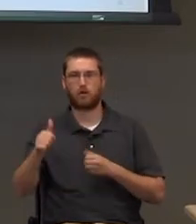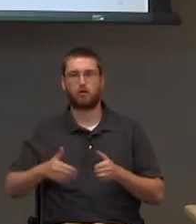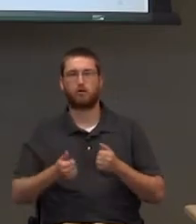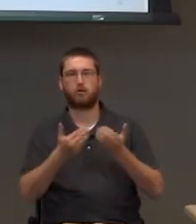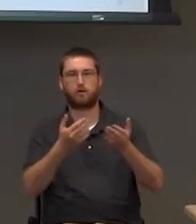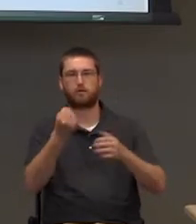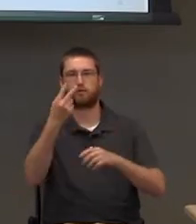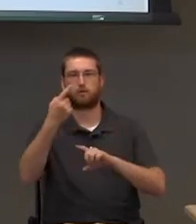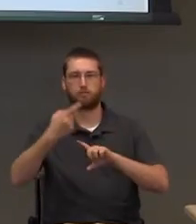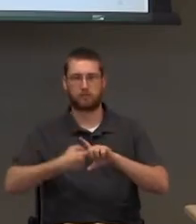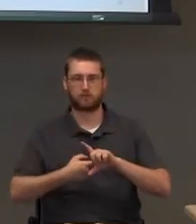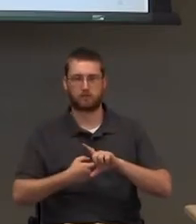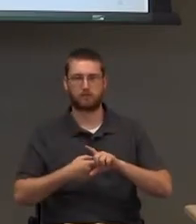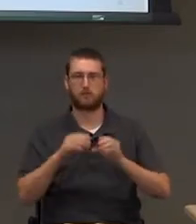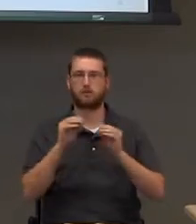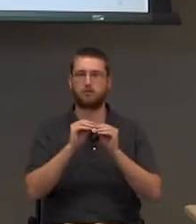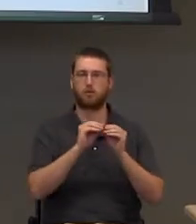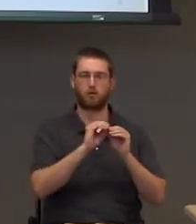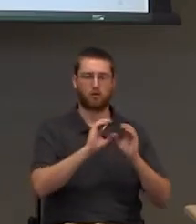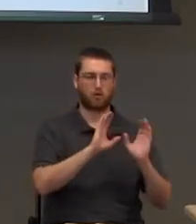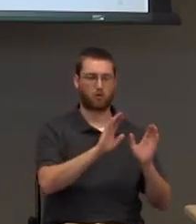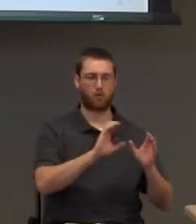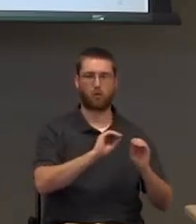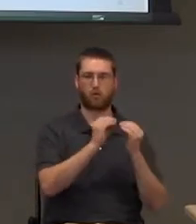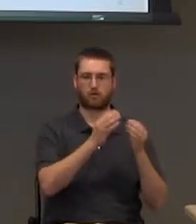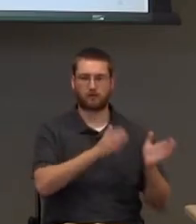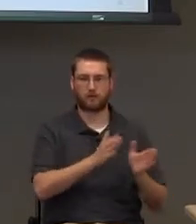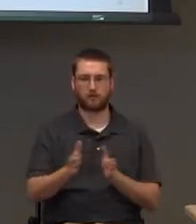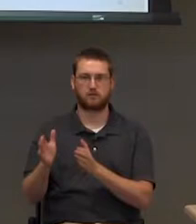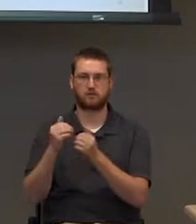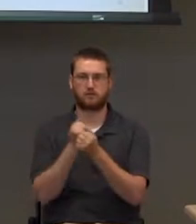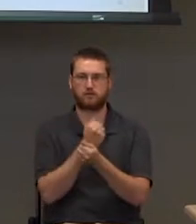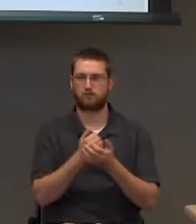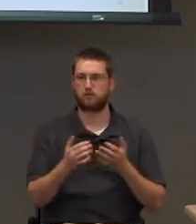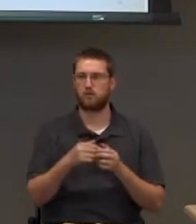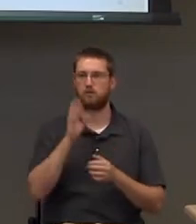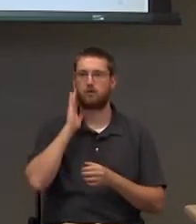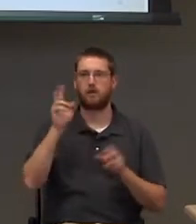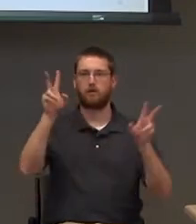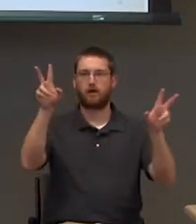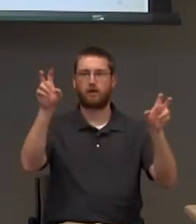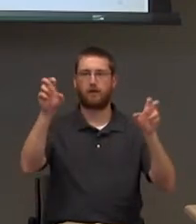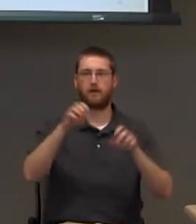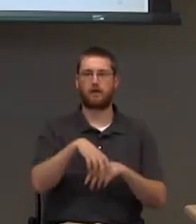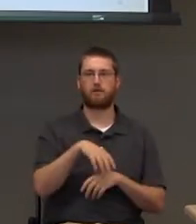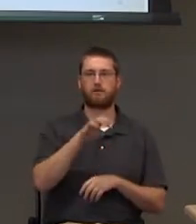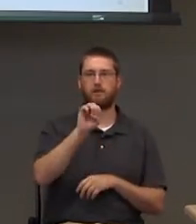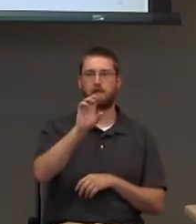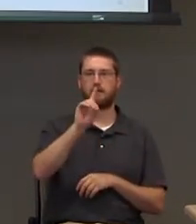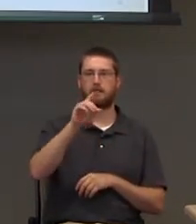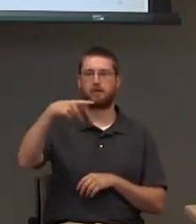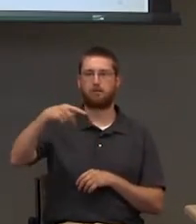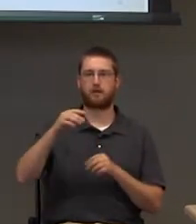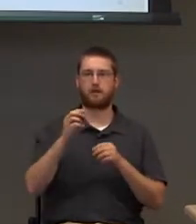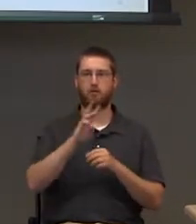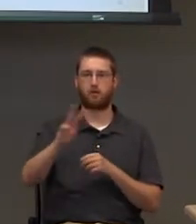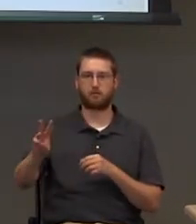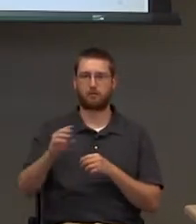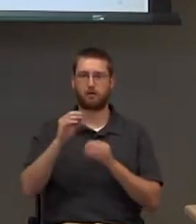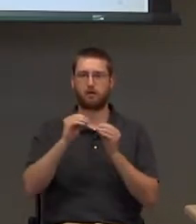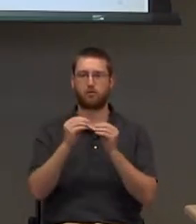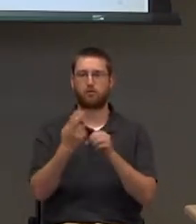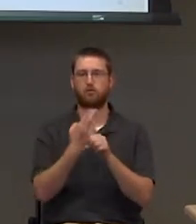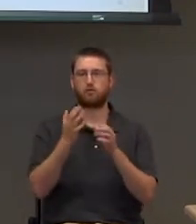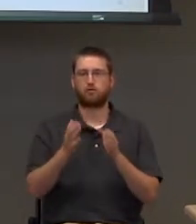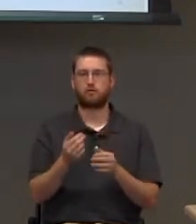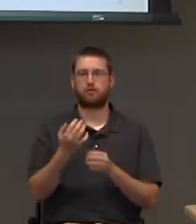months is get more organized, and you'll hear that as a theme for your economic development website in a number of different areas, is how to make it more user-friendly and how to